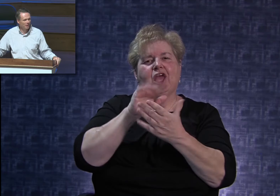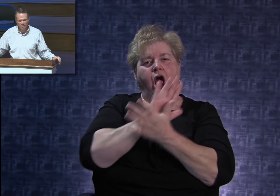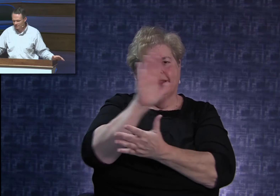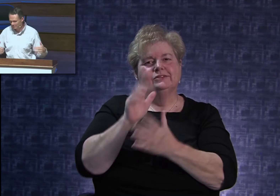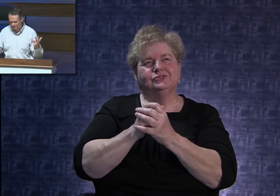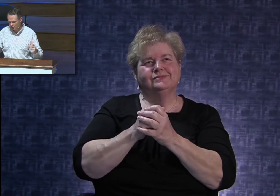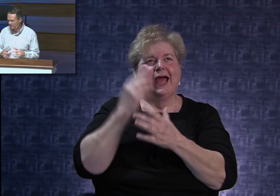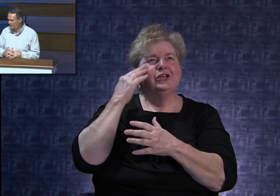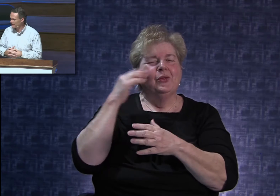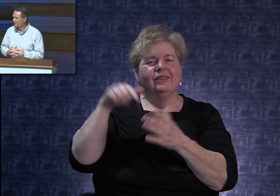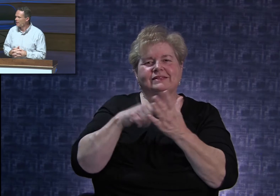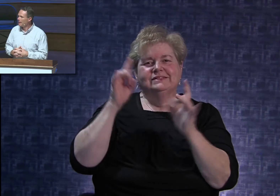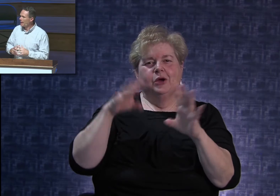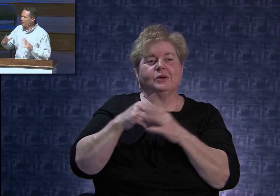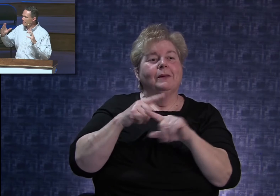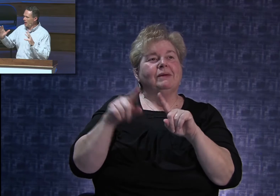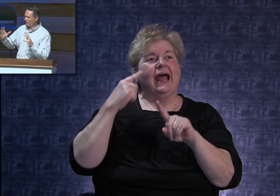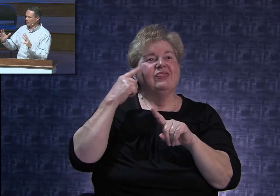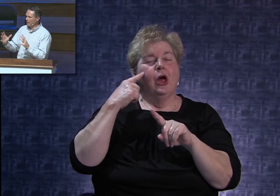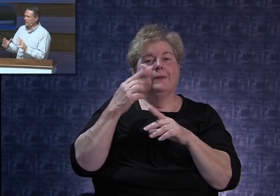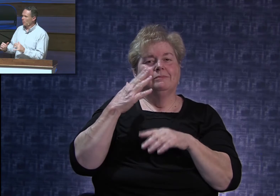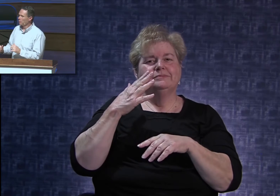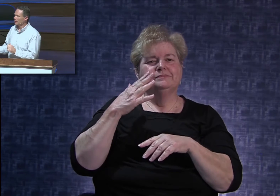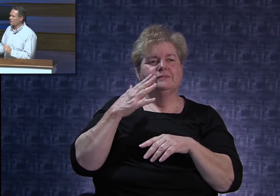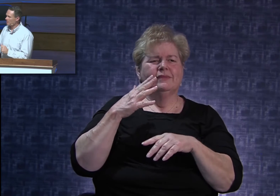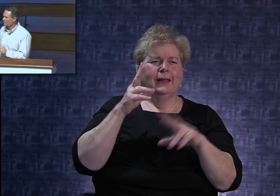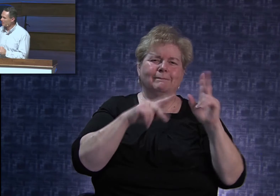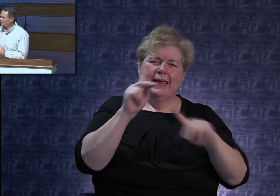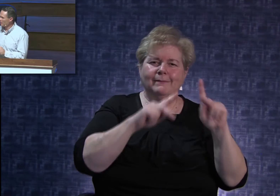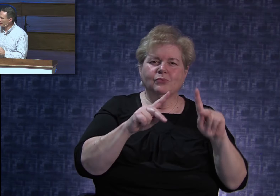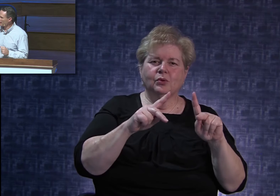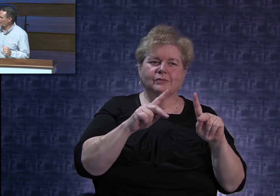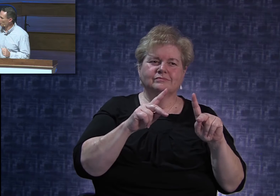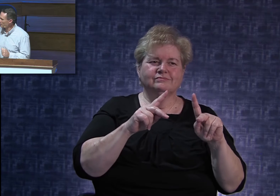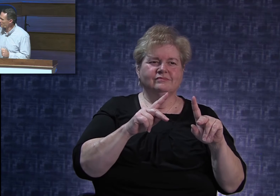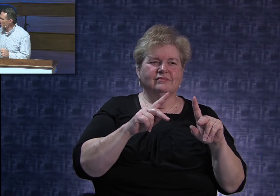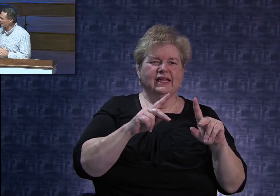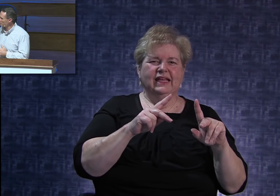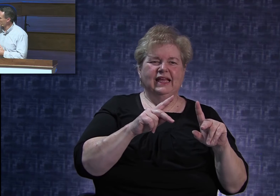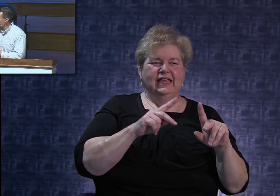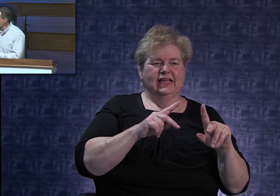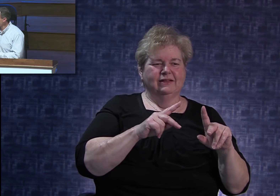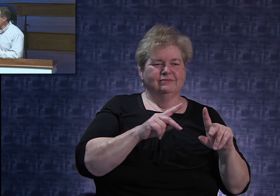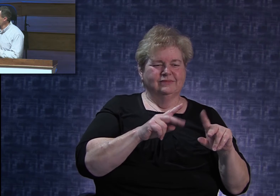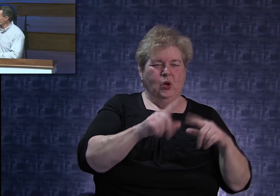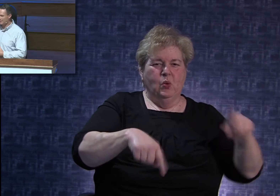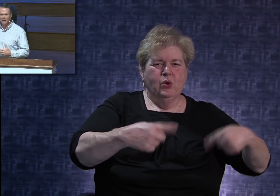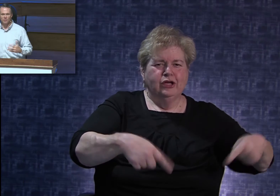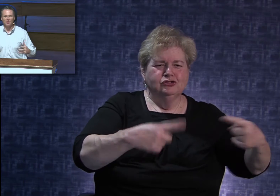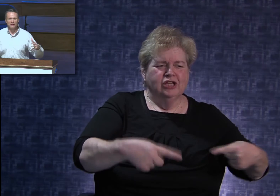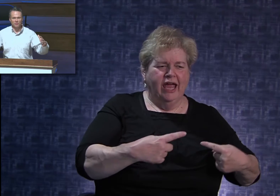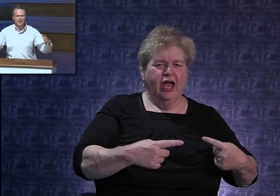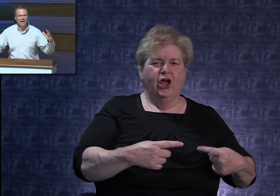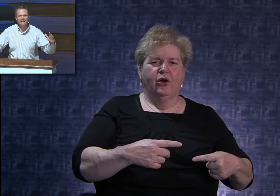give me some credit or some grace, I guess. In my mind, there would be, like, people putting their, you know, getting out of their wheelchairs and putting their crutches